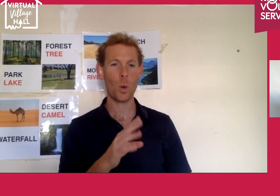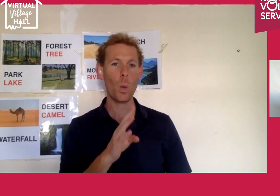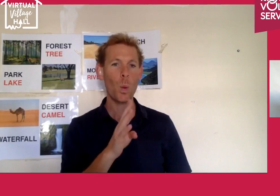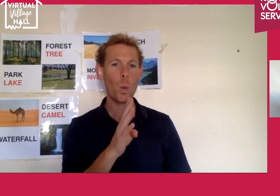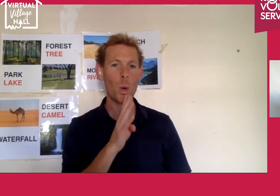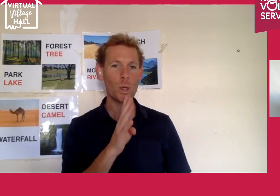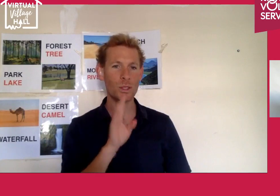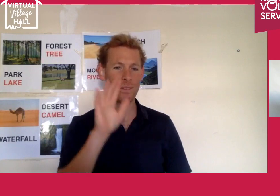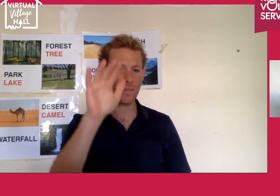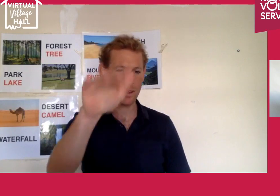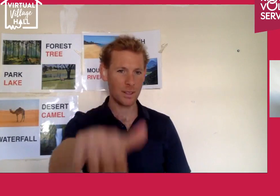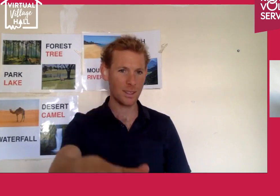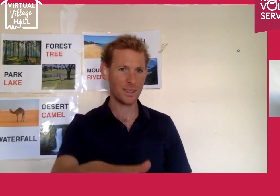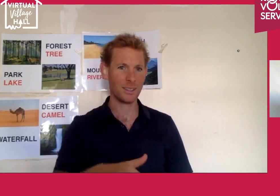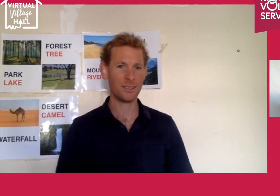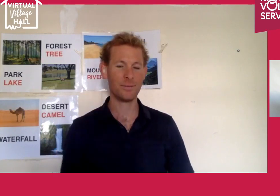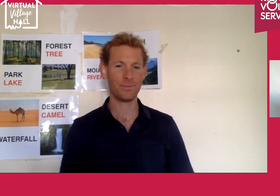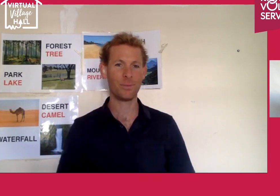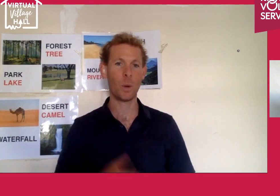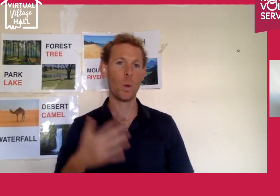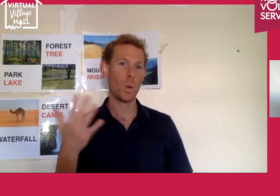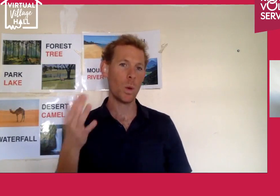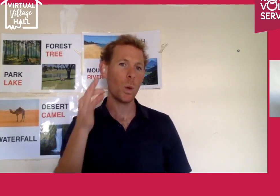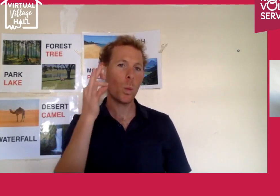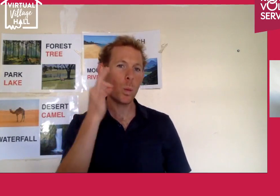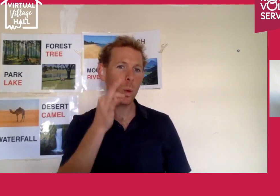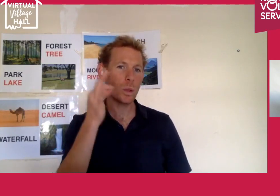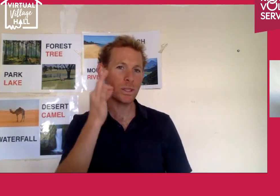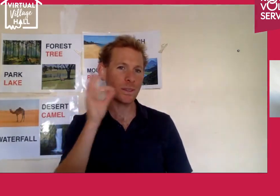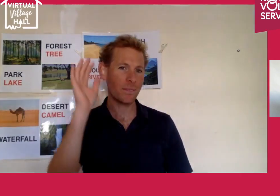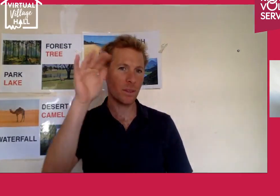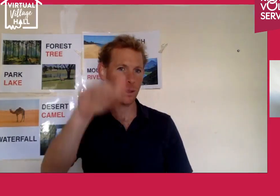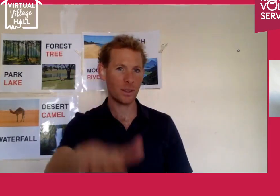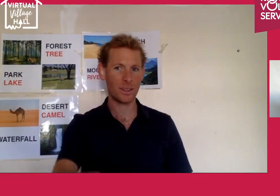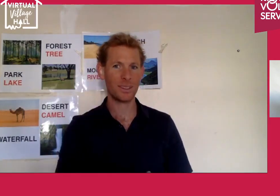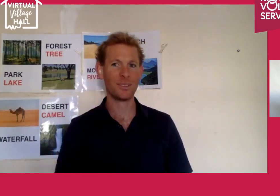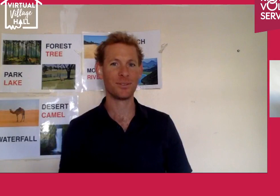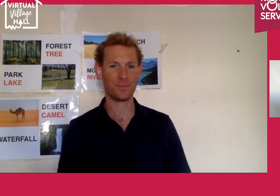Yep. Waterfall or waterfall.